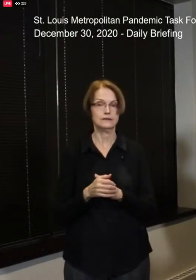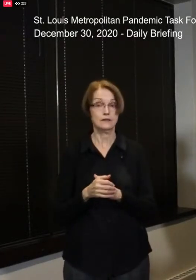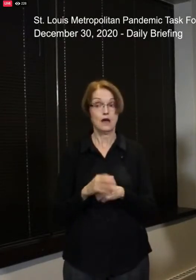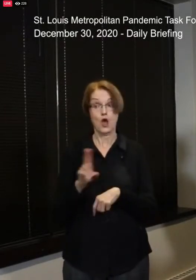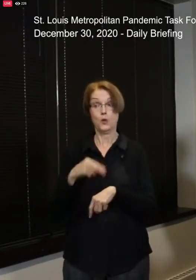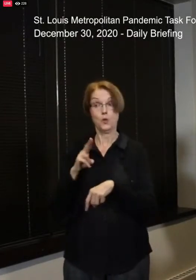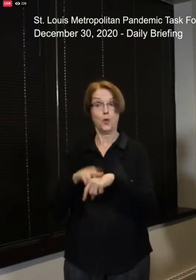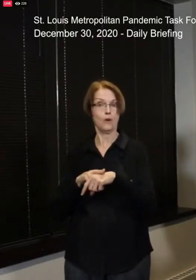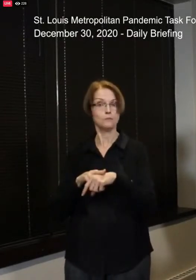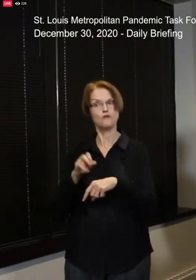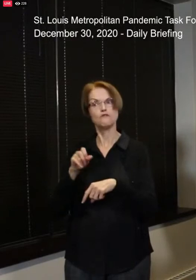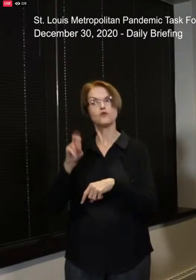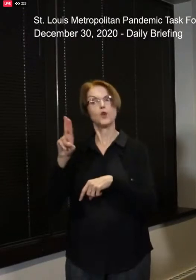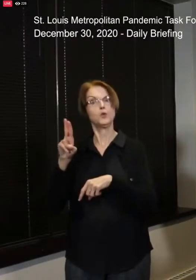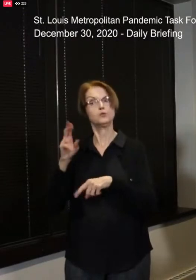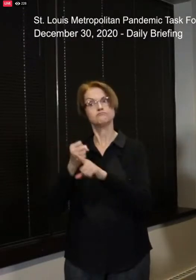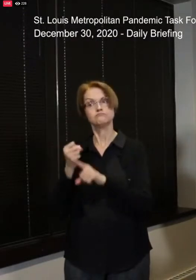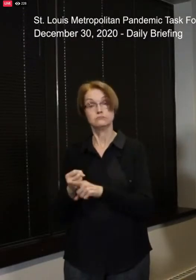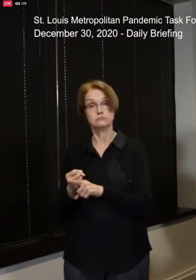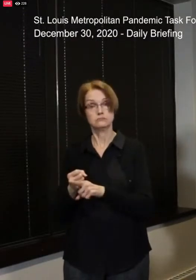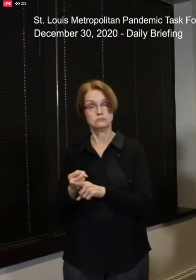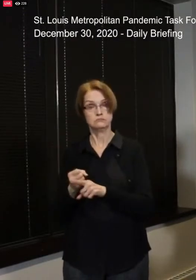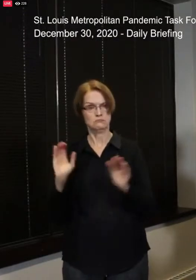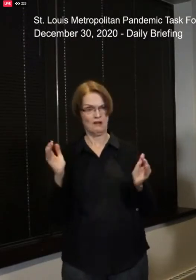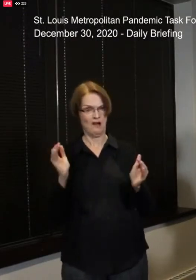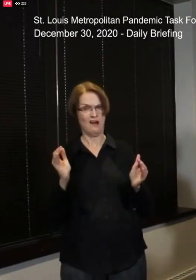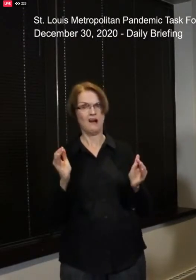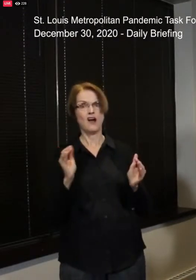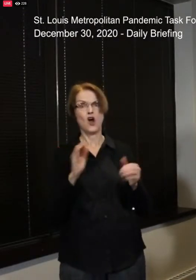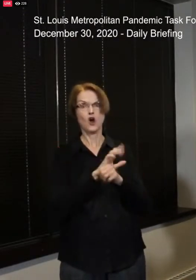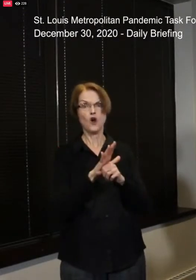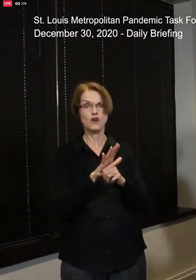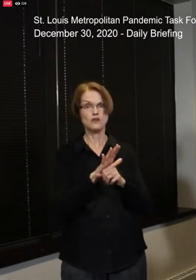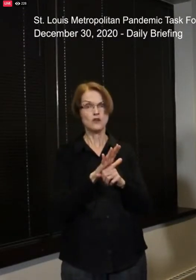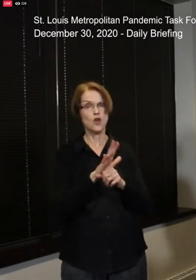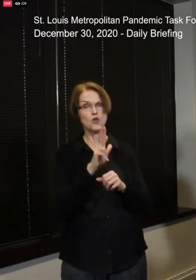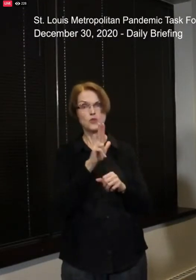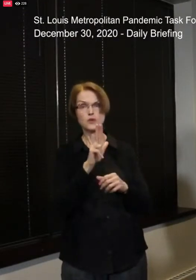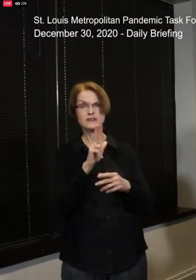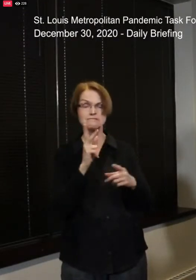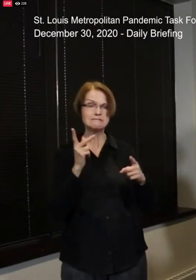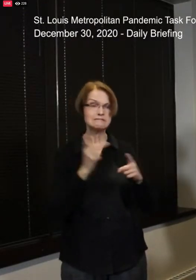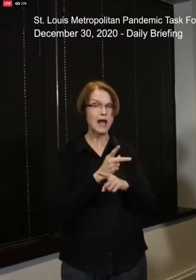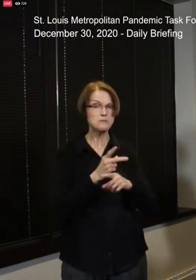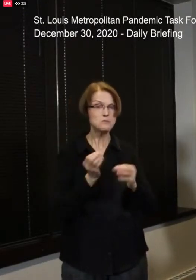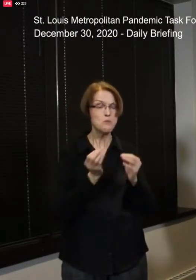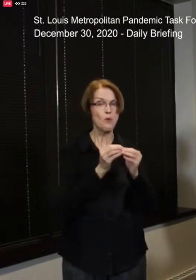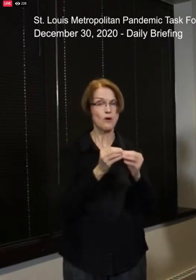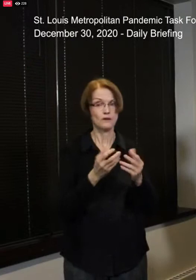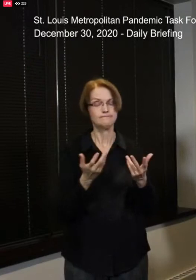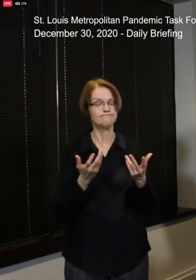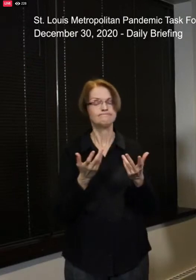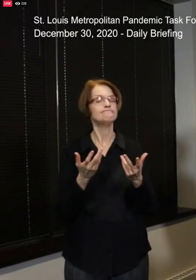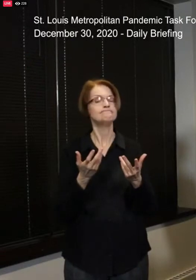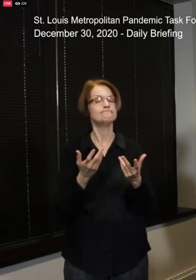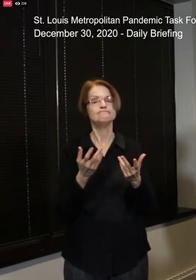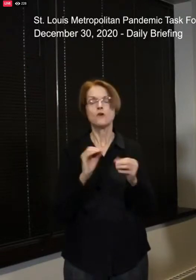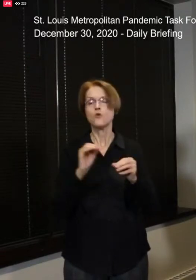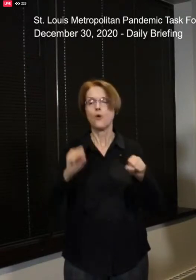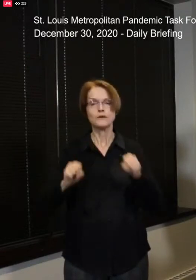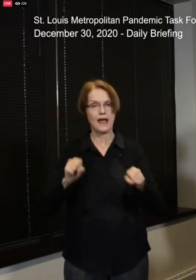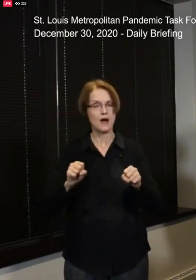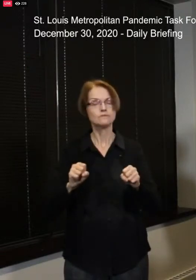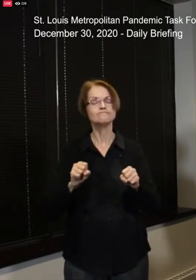influenza year. It's 3 times higher. You can see this from this graph. So there's no doubt that